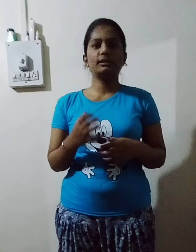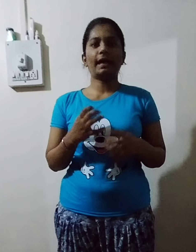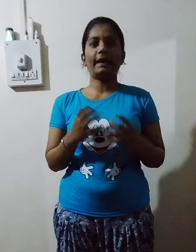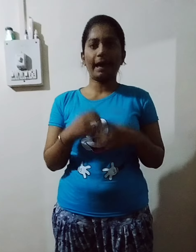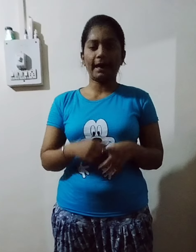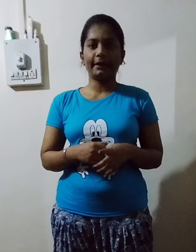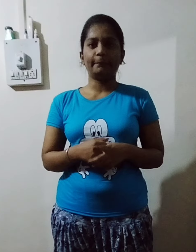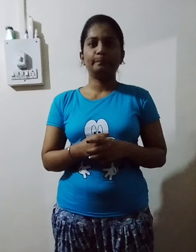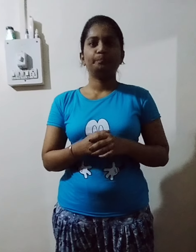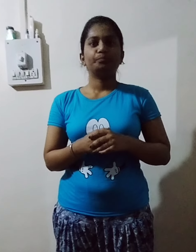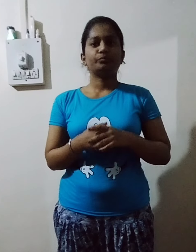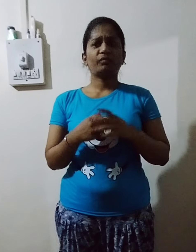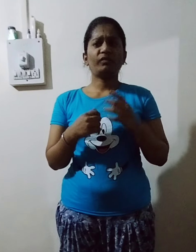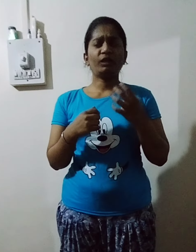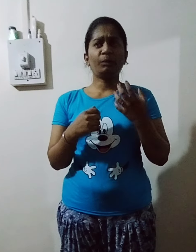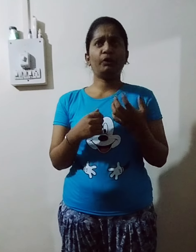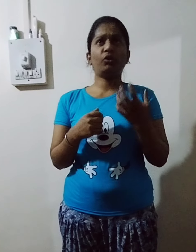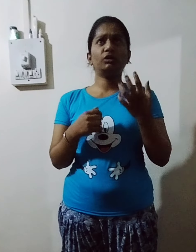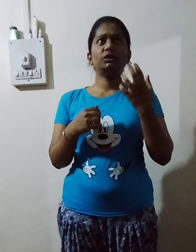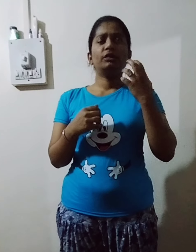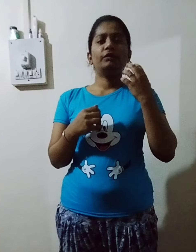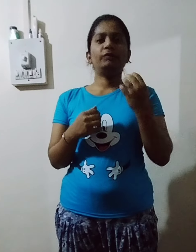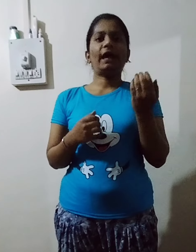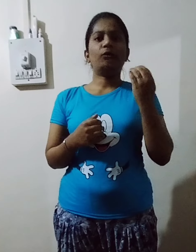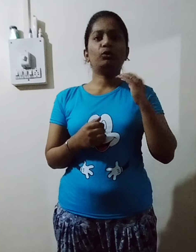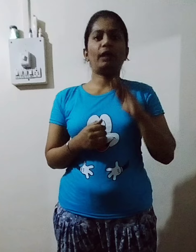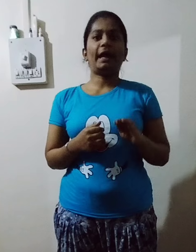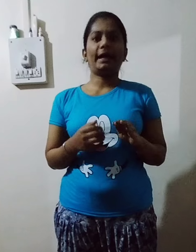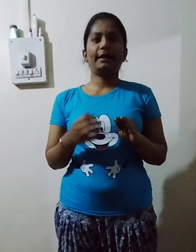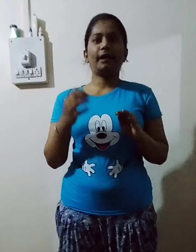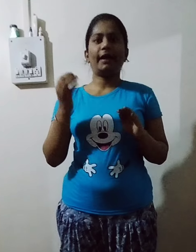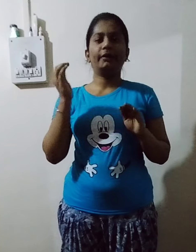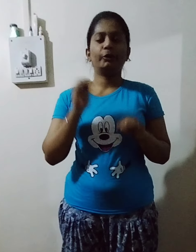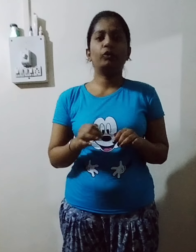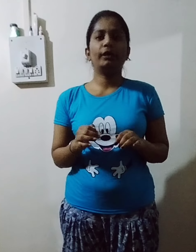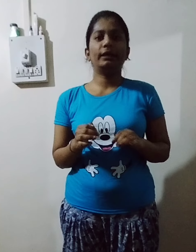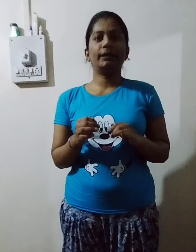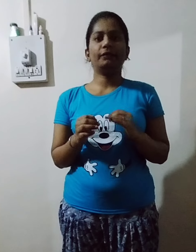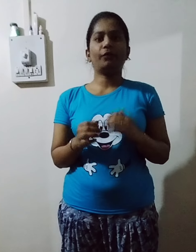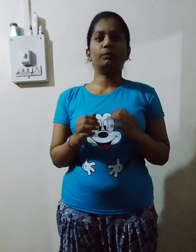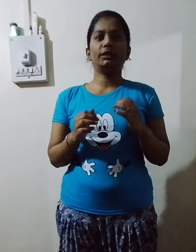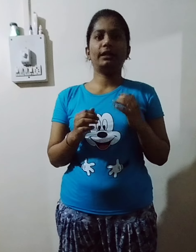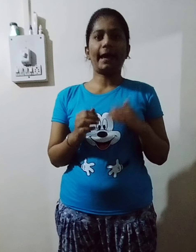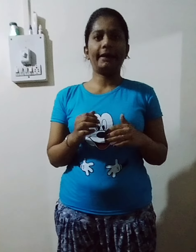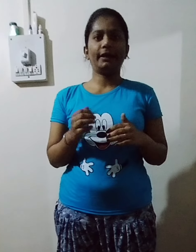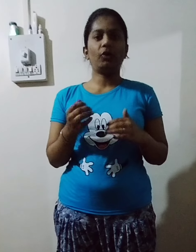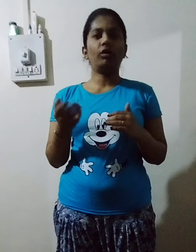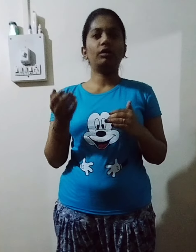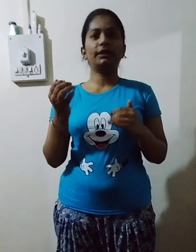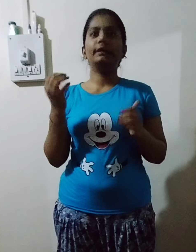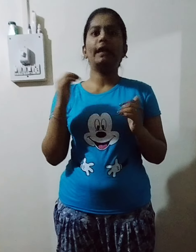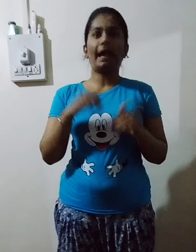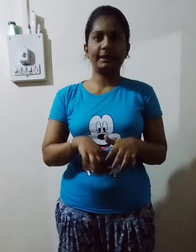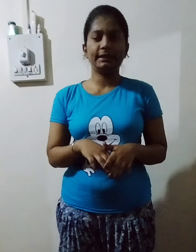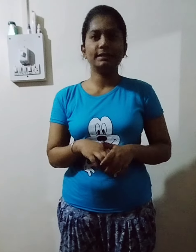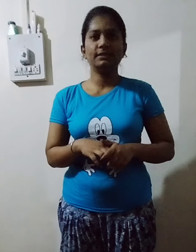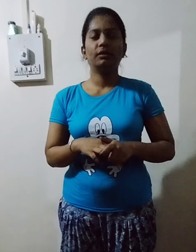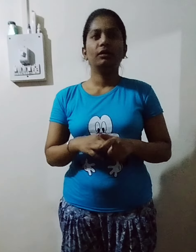an array. Because when we have to add and remove element from the array or in array list,